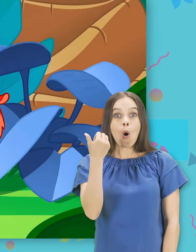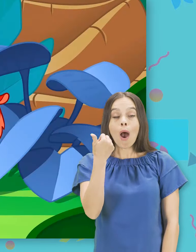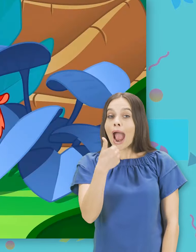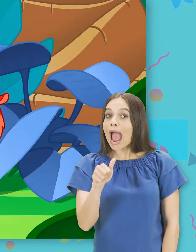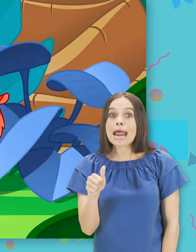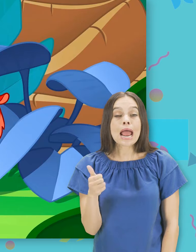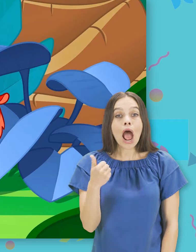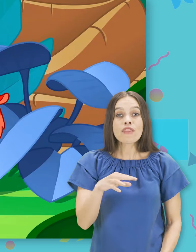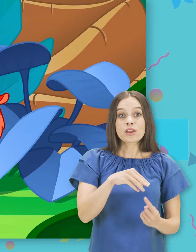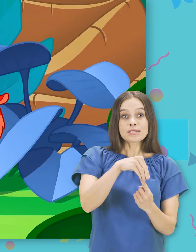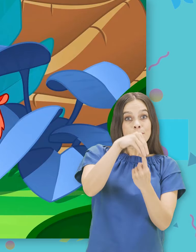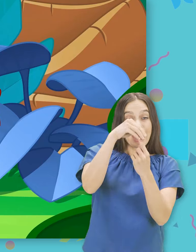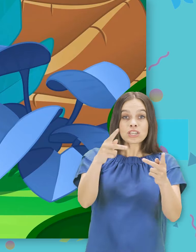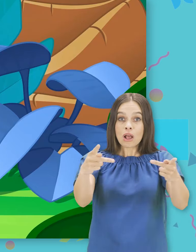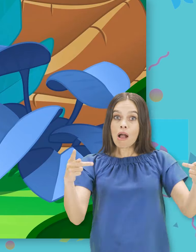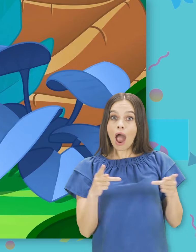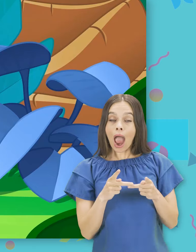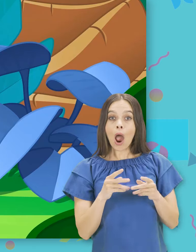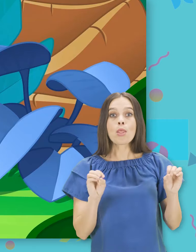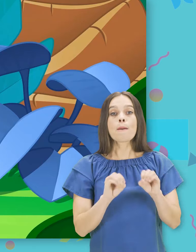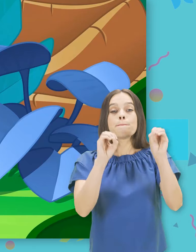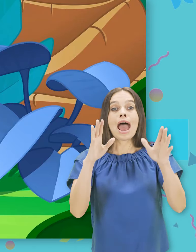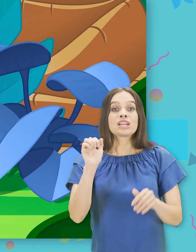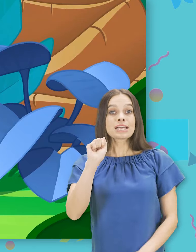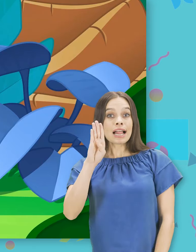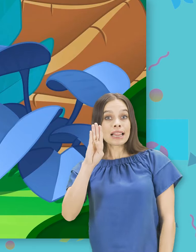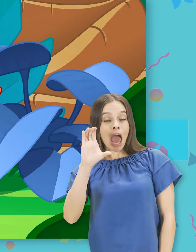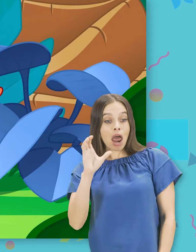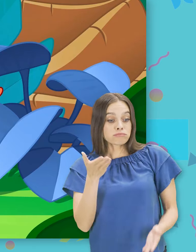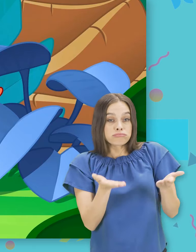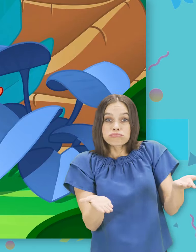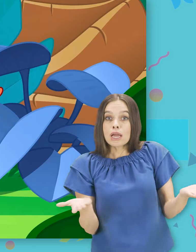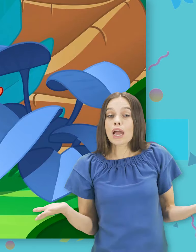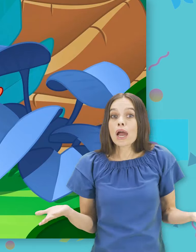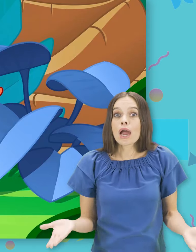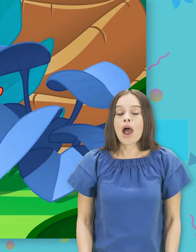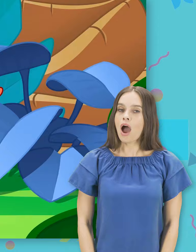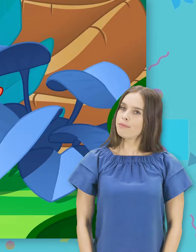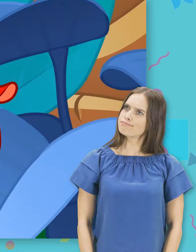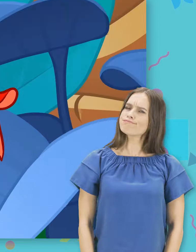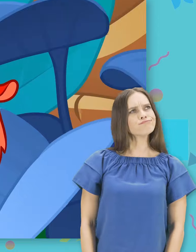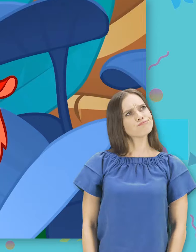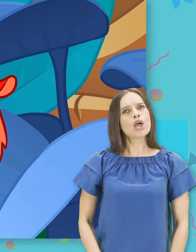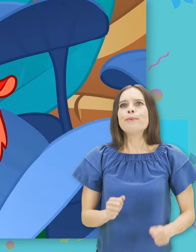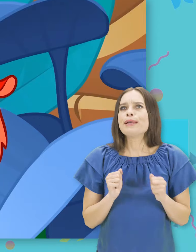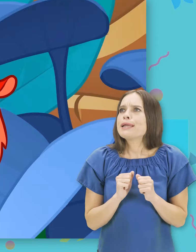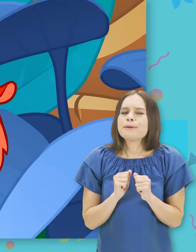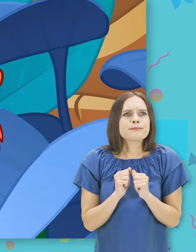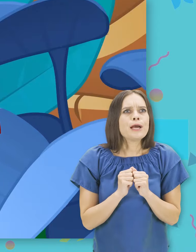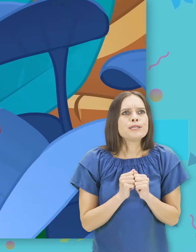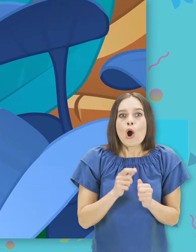Do you know any other special places where the magic letters could be?